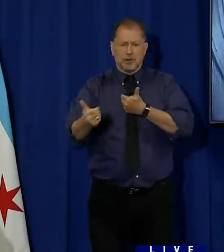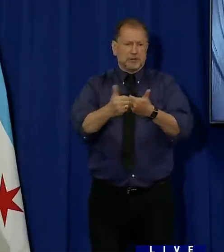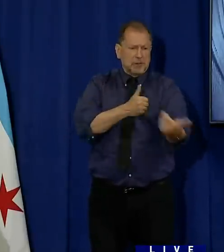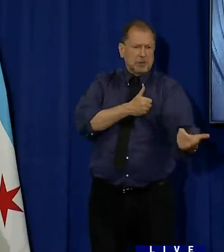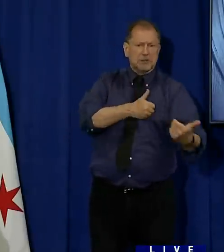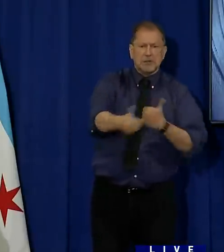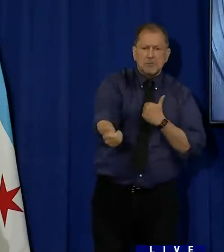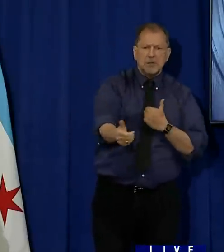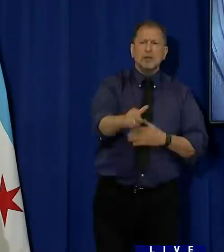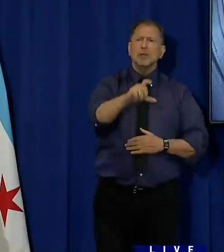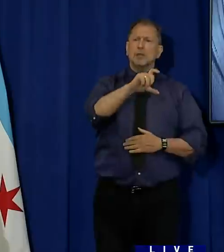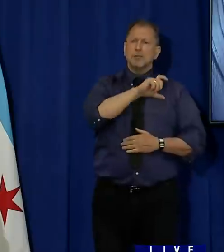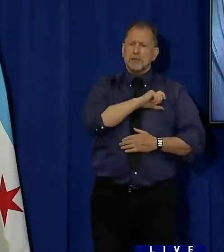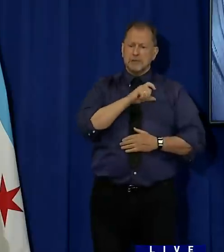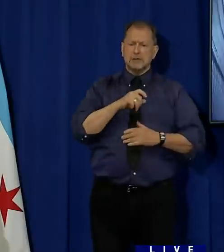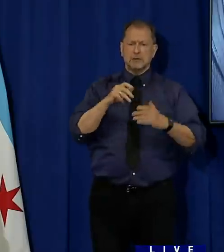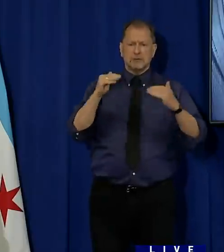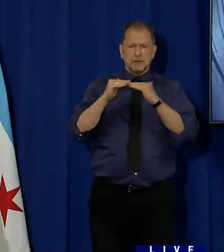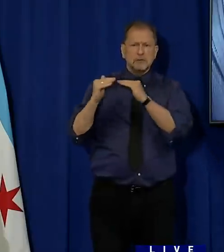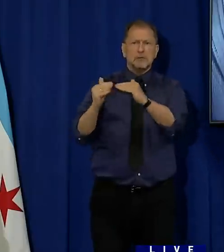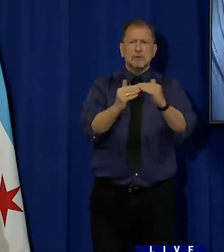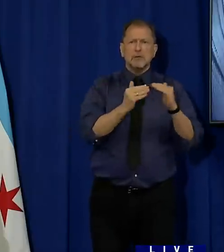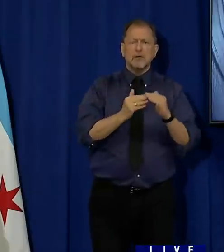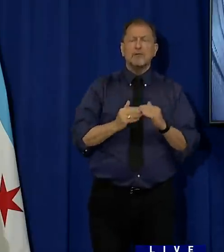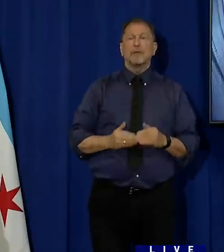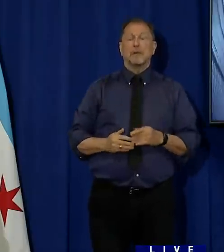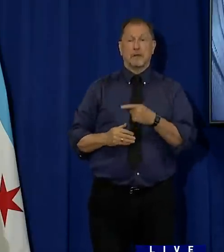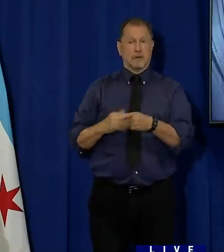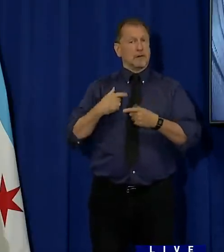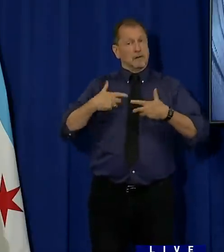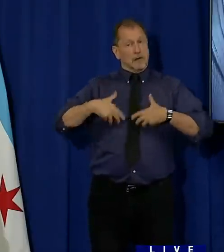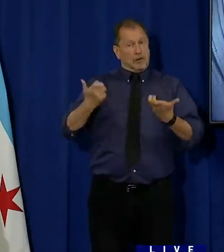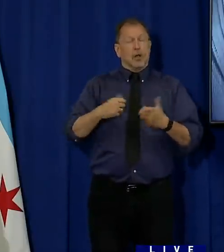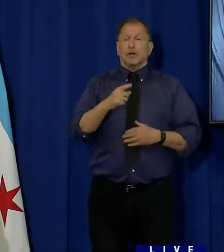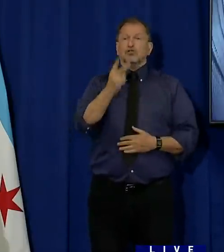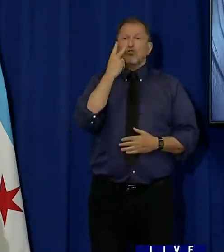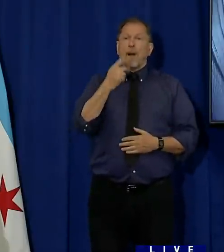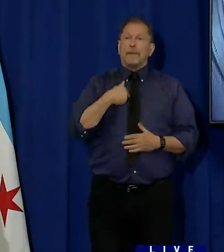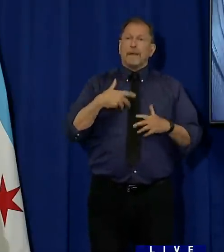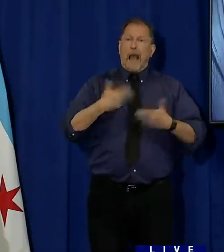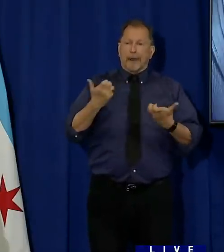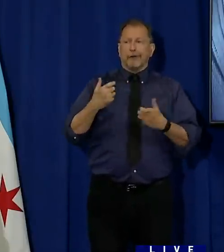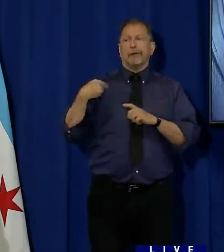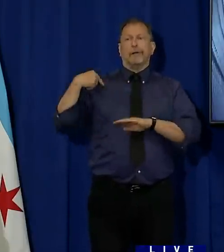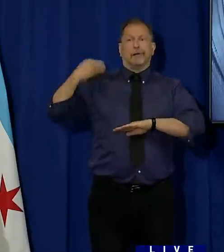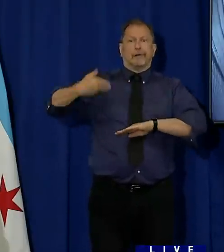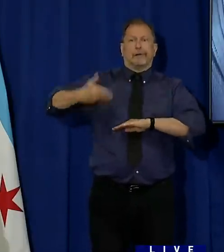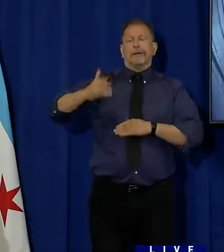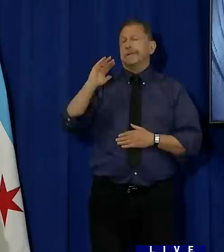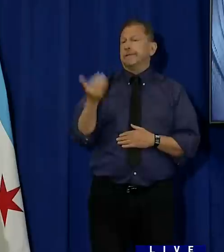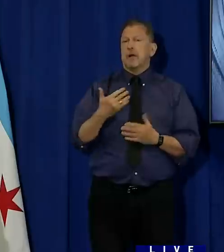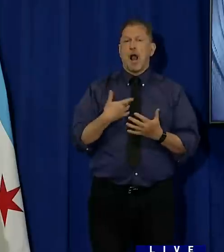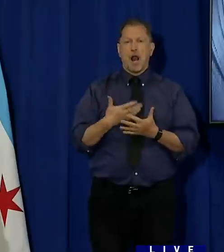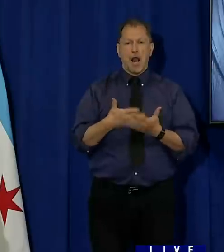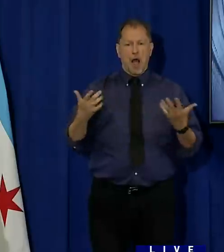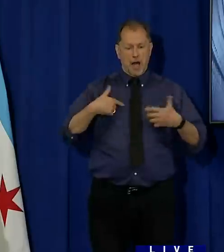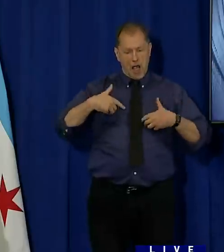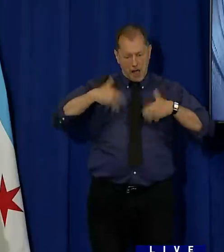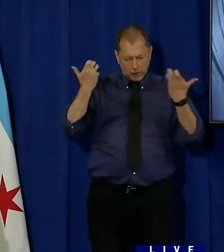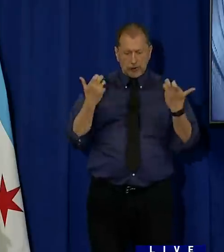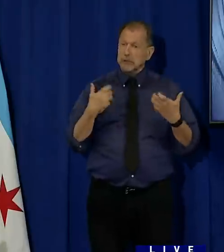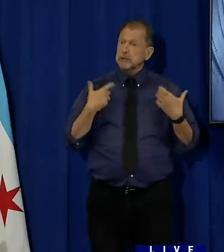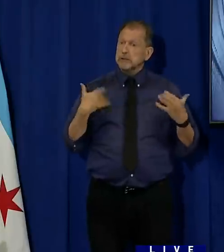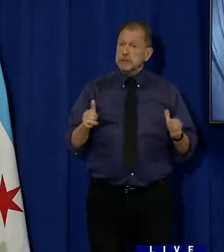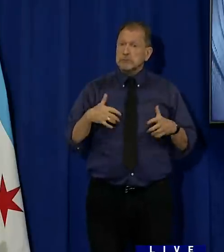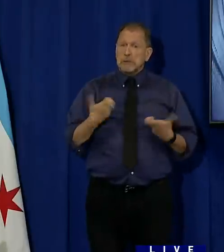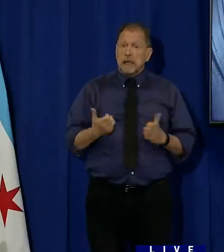Now, you've all seen me angry, unfortunately, a lot lately. I was and I still am angry at the murder of George